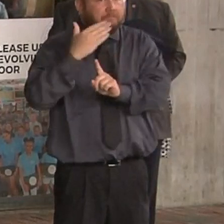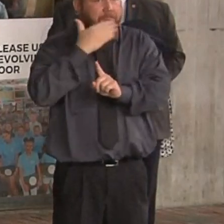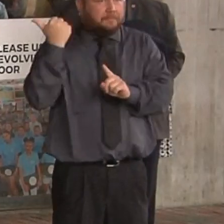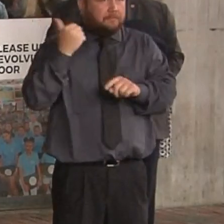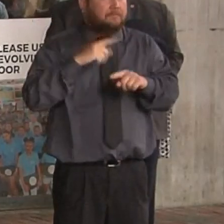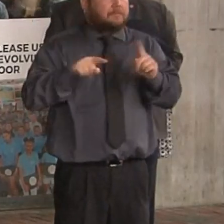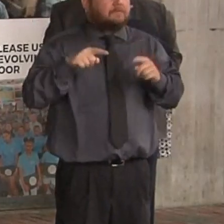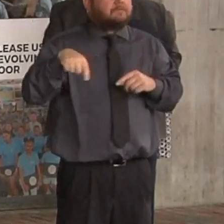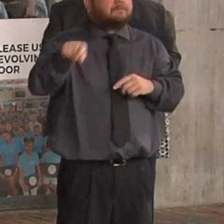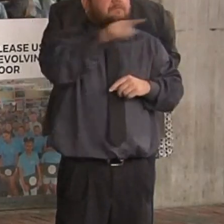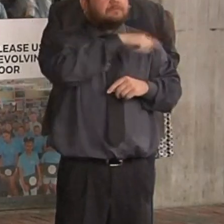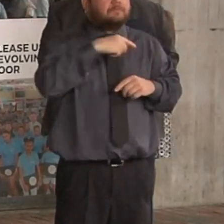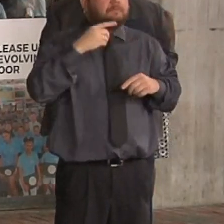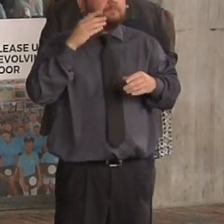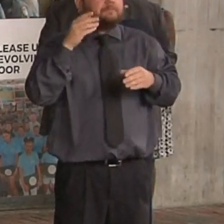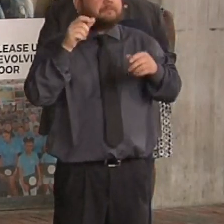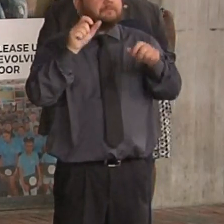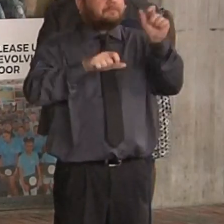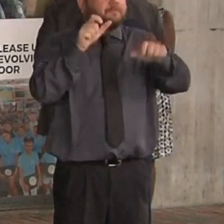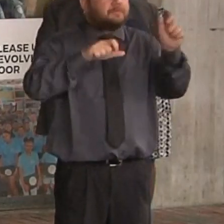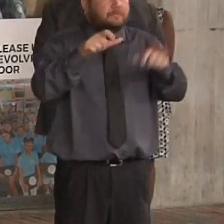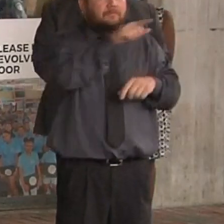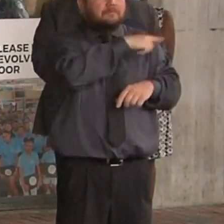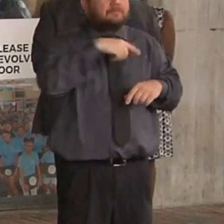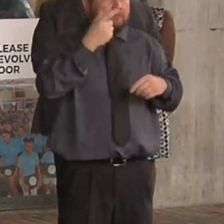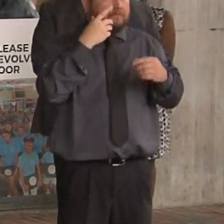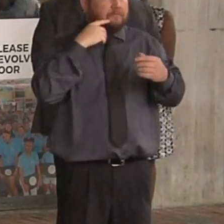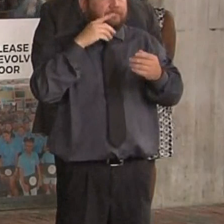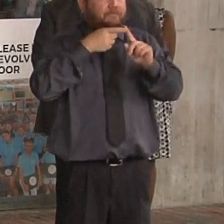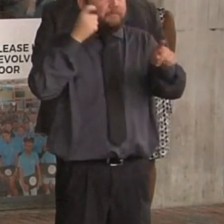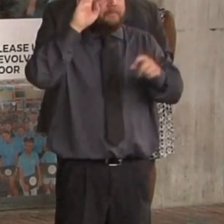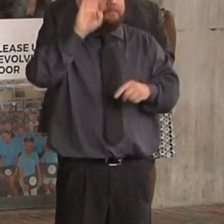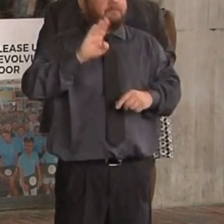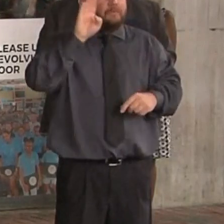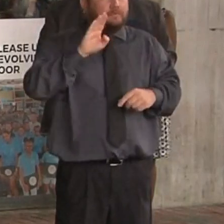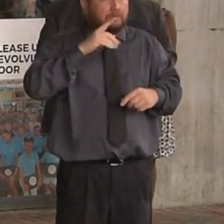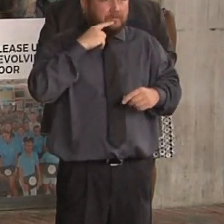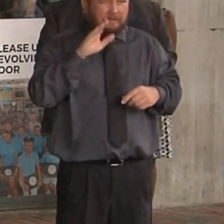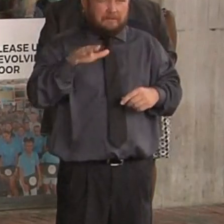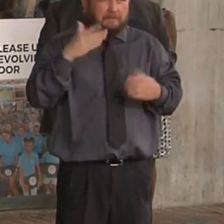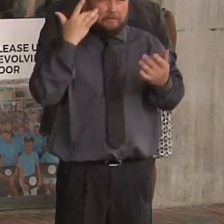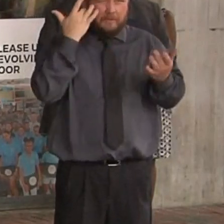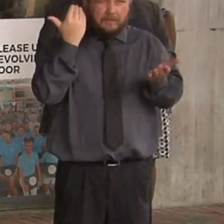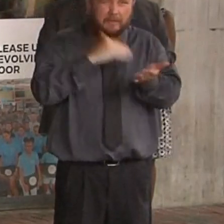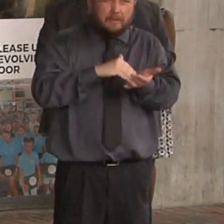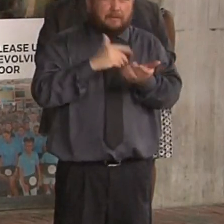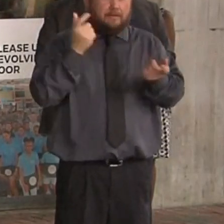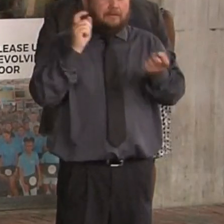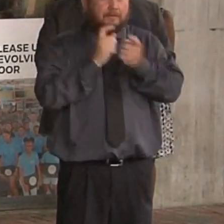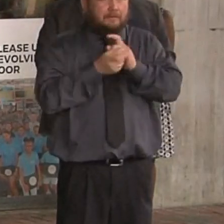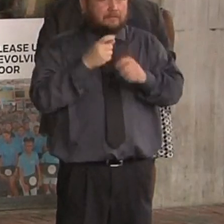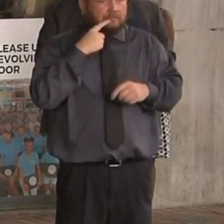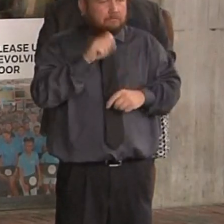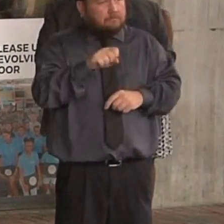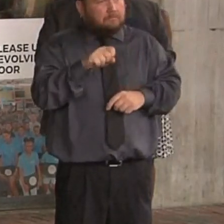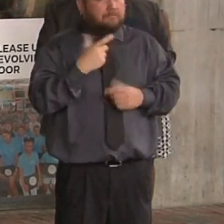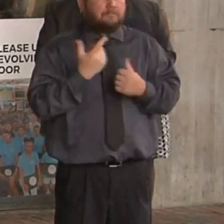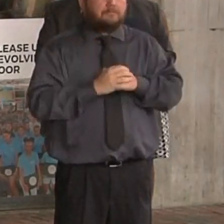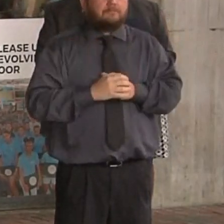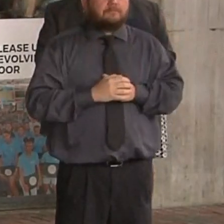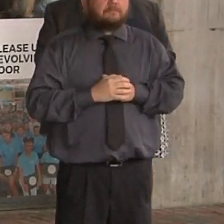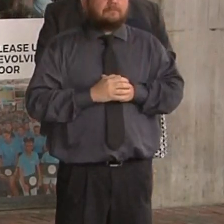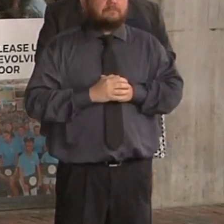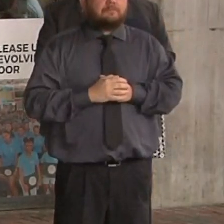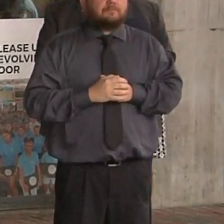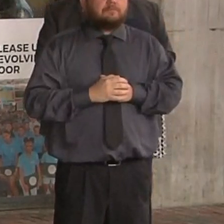harm in always reviewing. There's always room for improvement. There's room for improvement to be a bit better mayor every day. And I think that now is the exact right